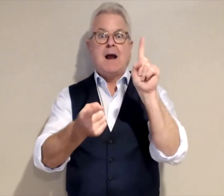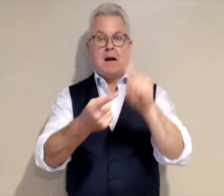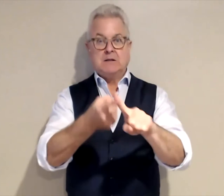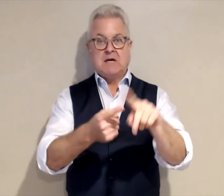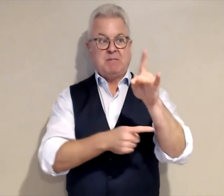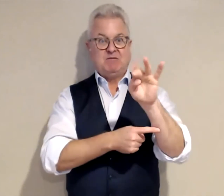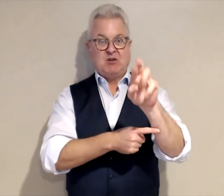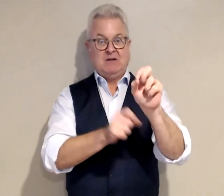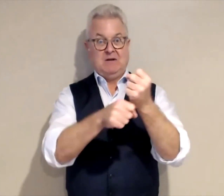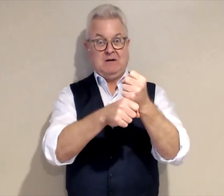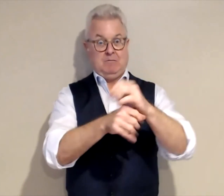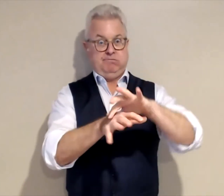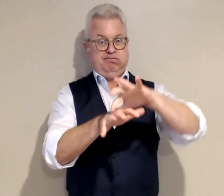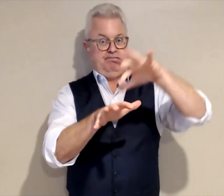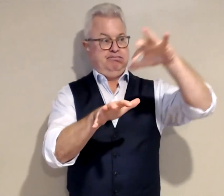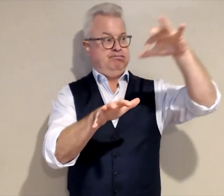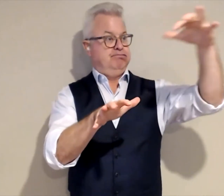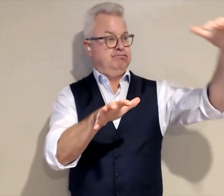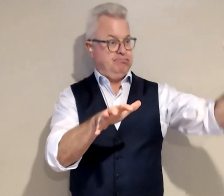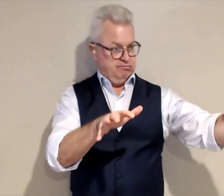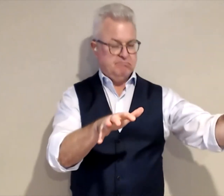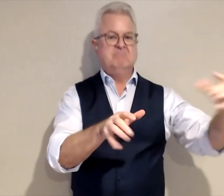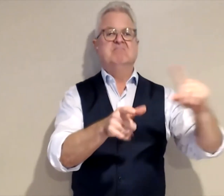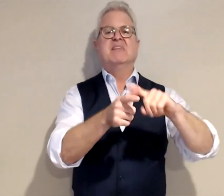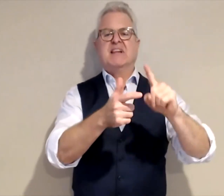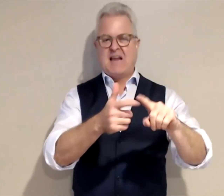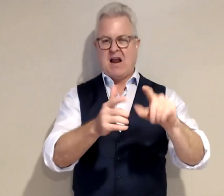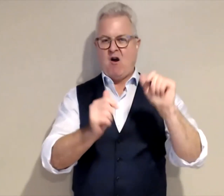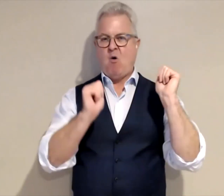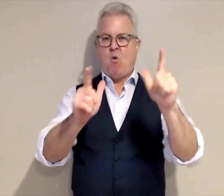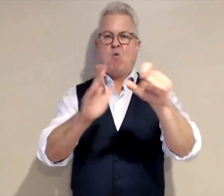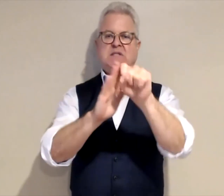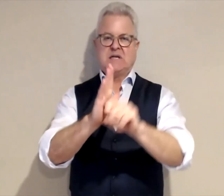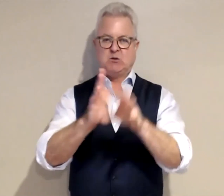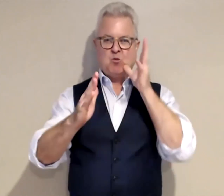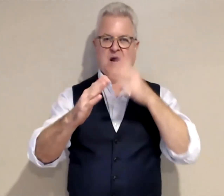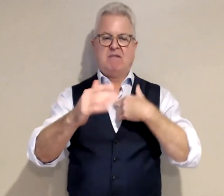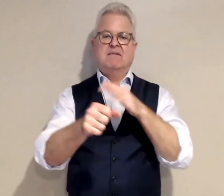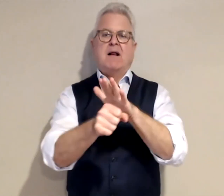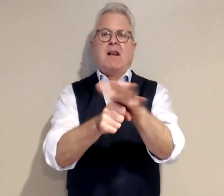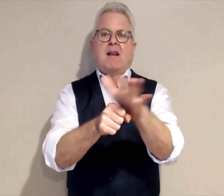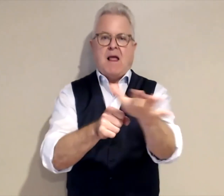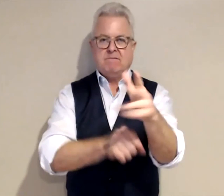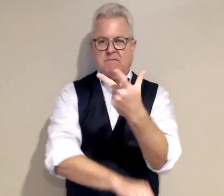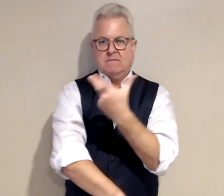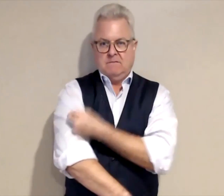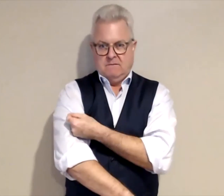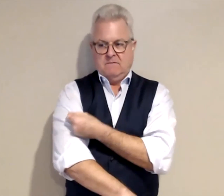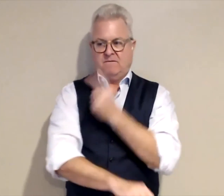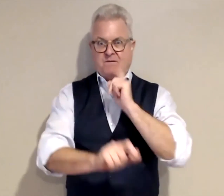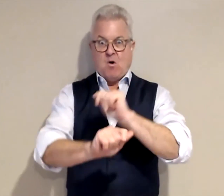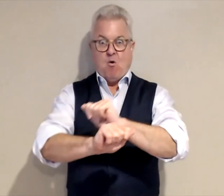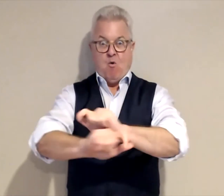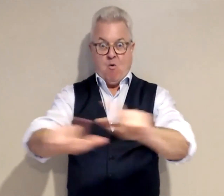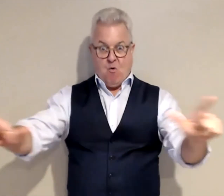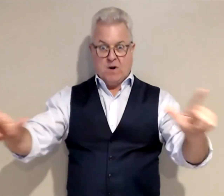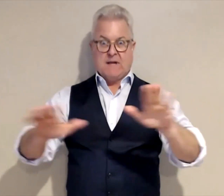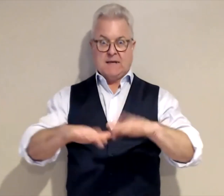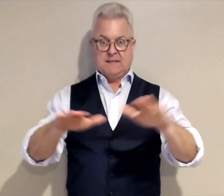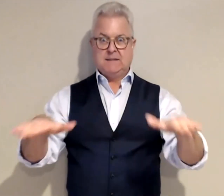happen the first few weeks until Pfizer has enough vaccine that all the states will be provided enough